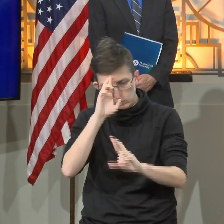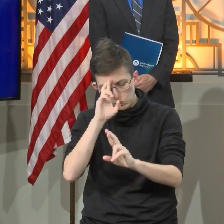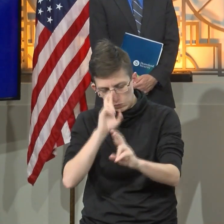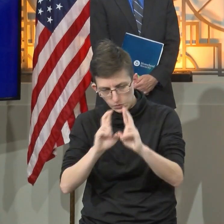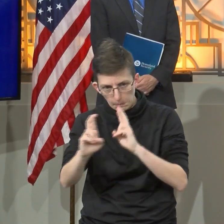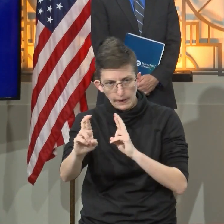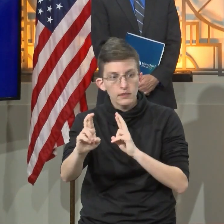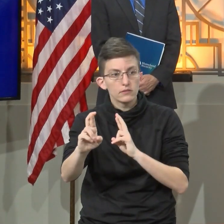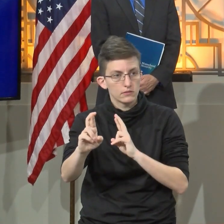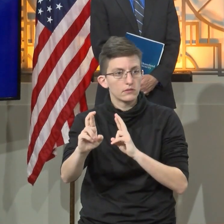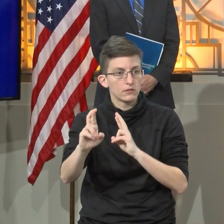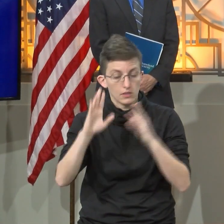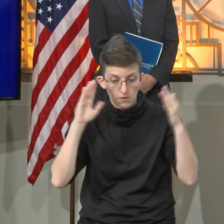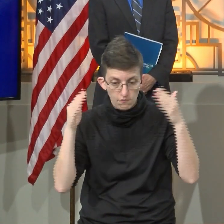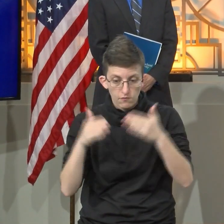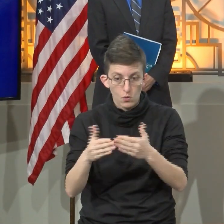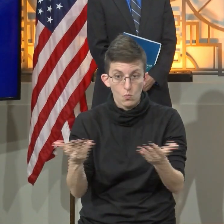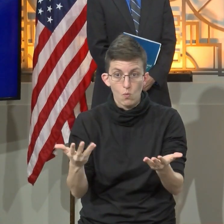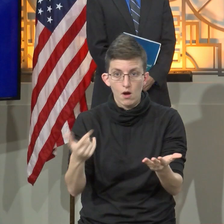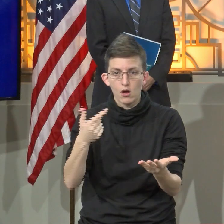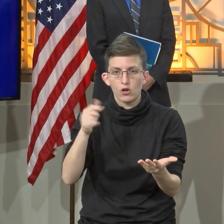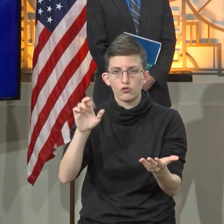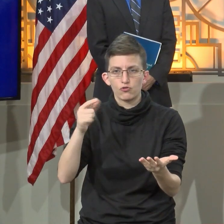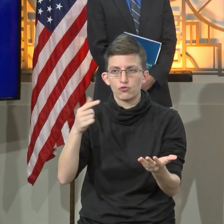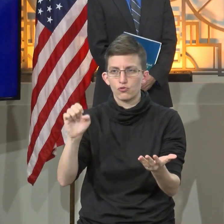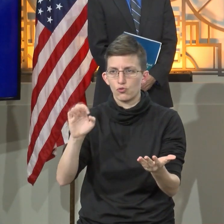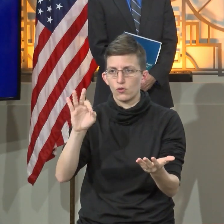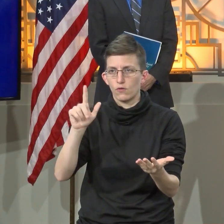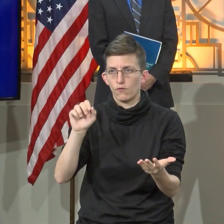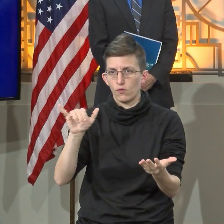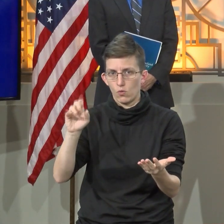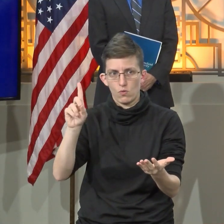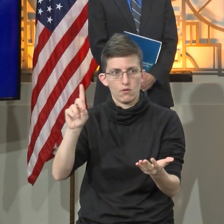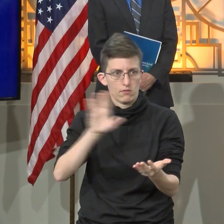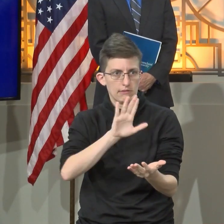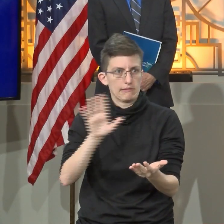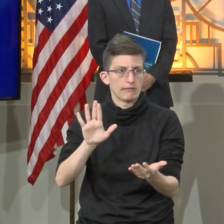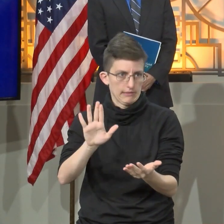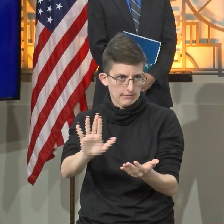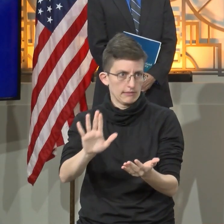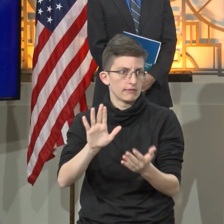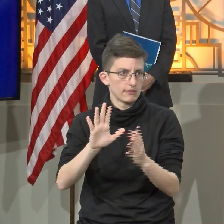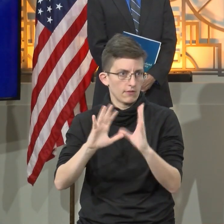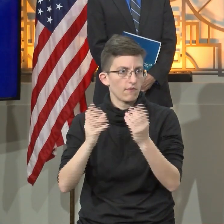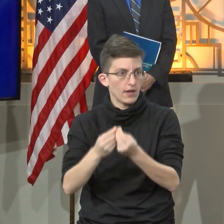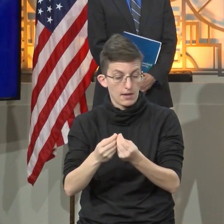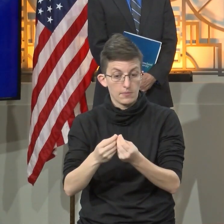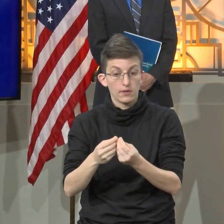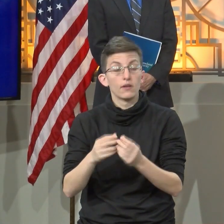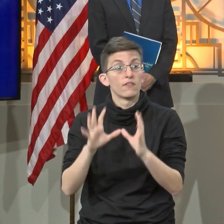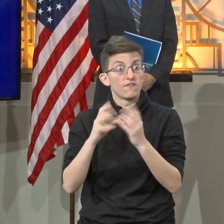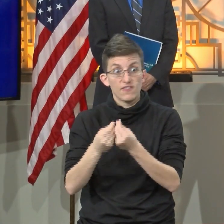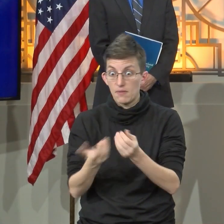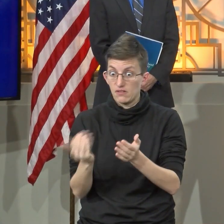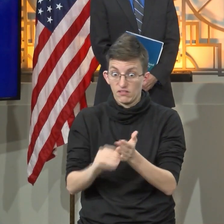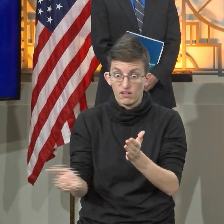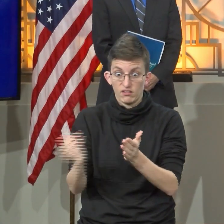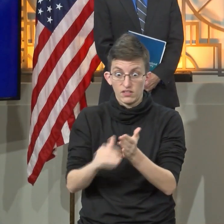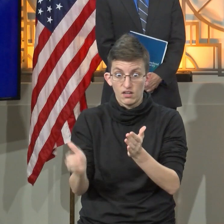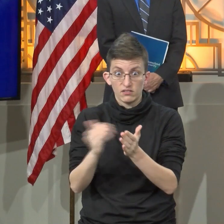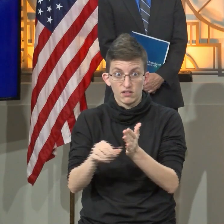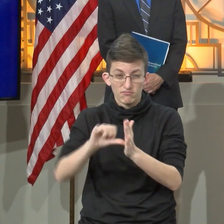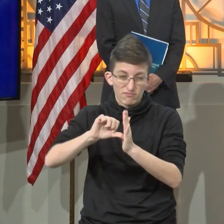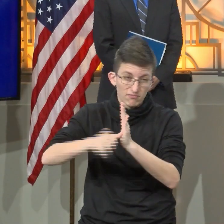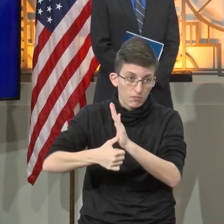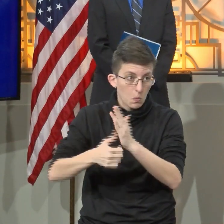a focus on George Floyd and his family. And what the family has repeatedly said, and they've said again today, is